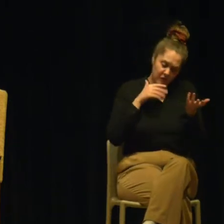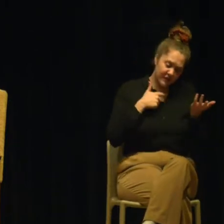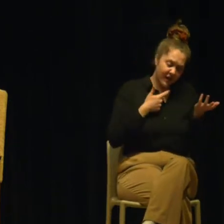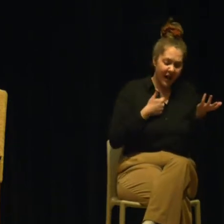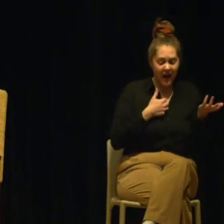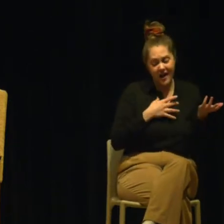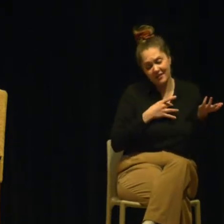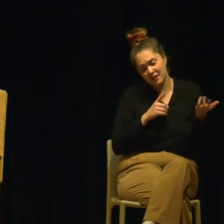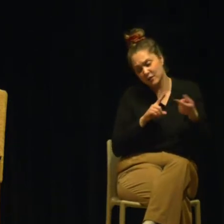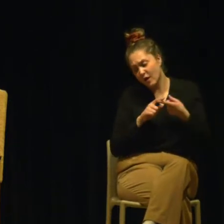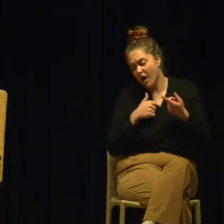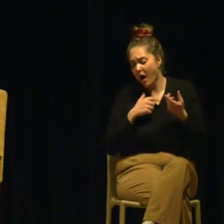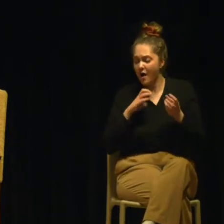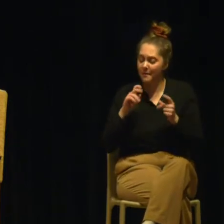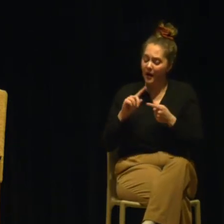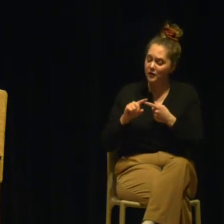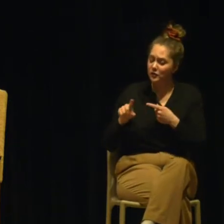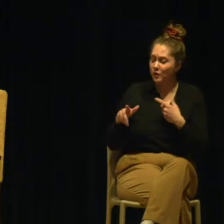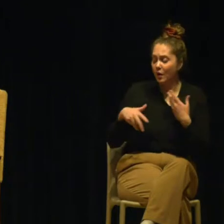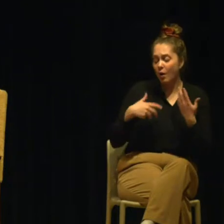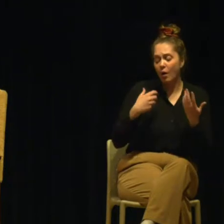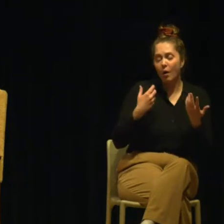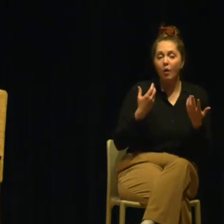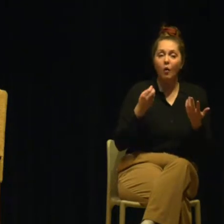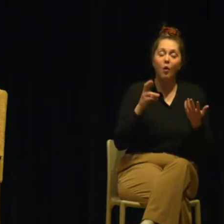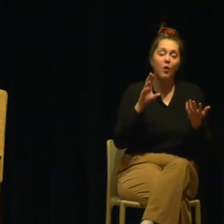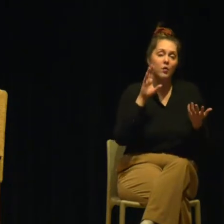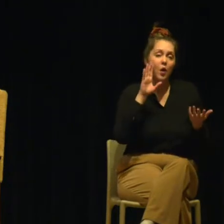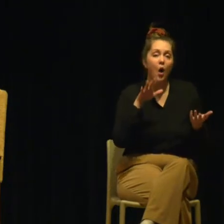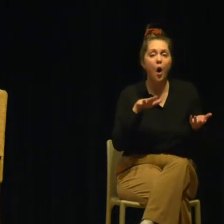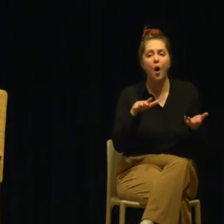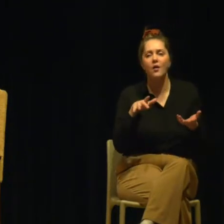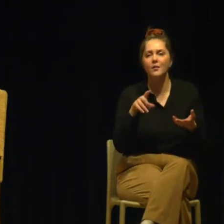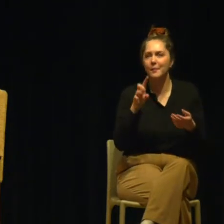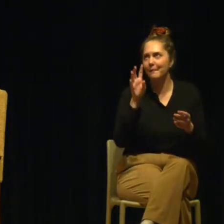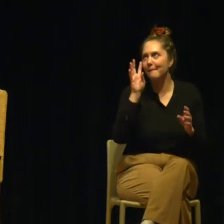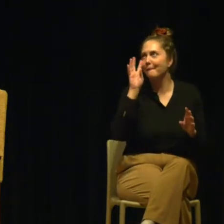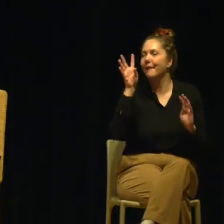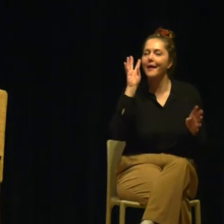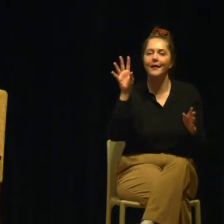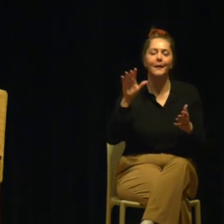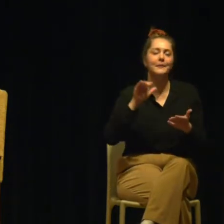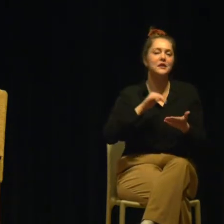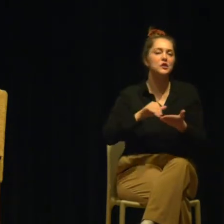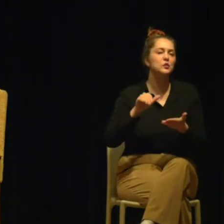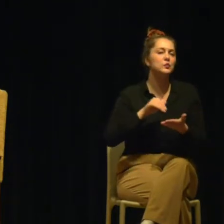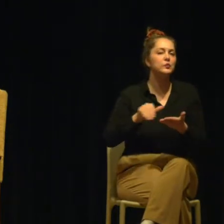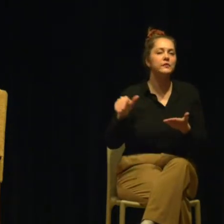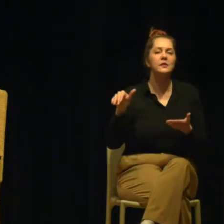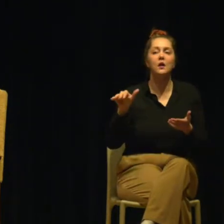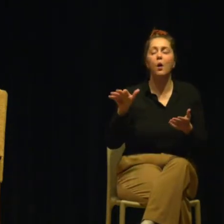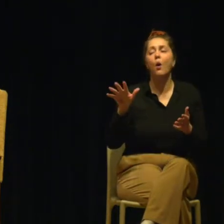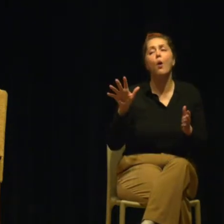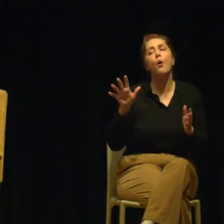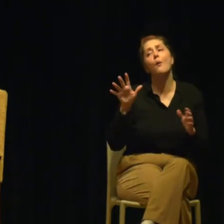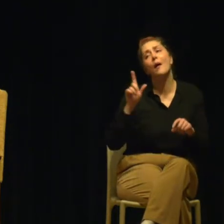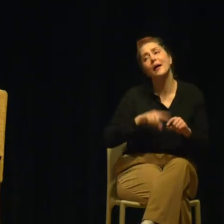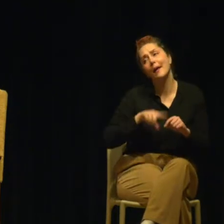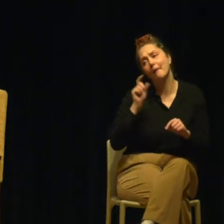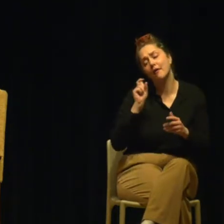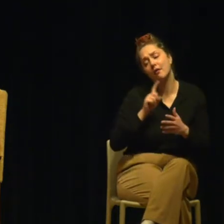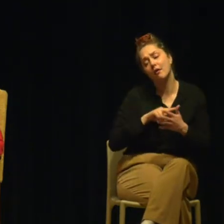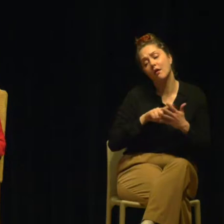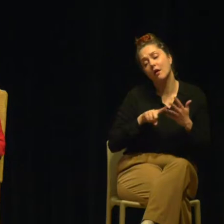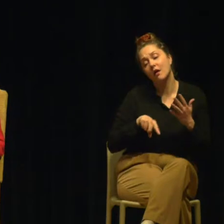I'd like to, let me get back to you. Or, you're making up excuses and things about why you can't do it.